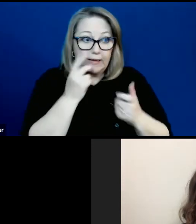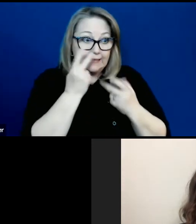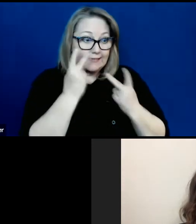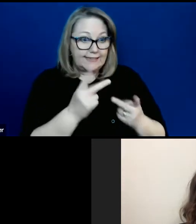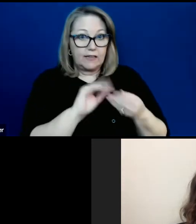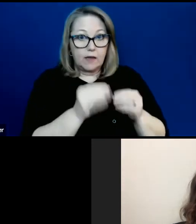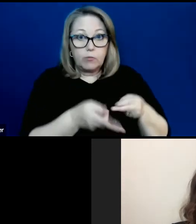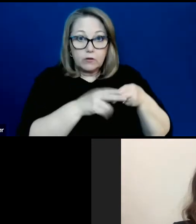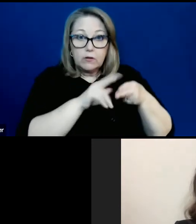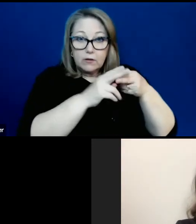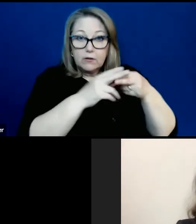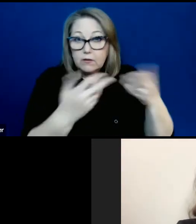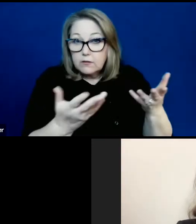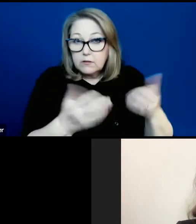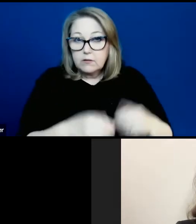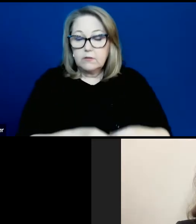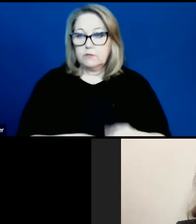Shannon, what is the plan for that?